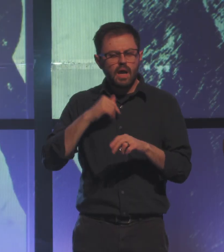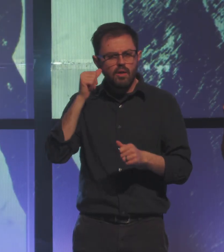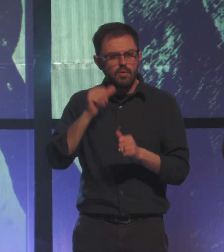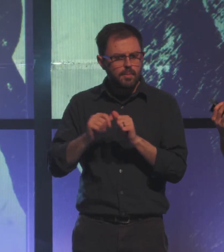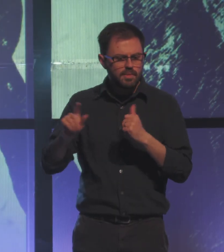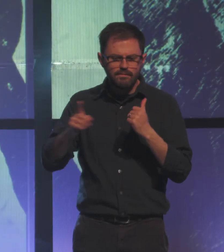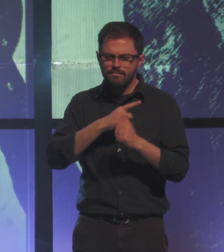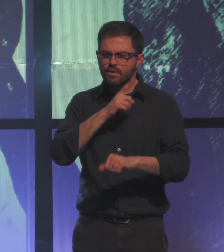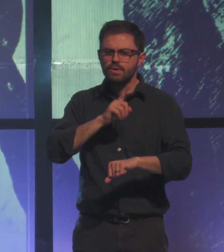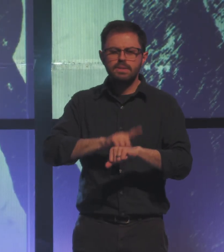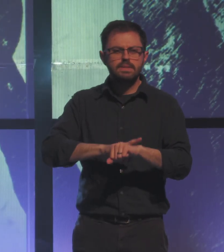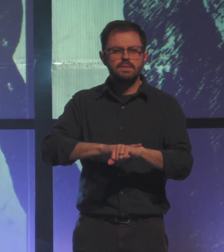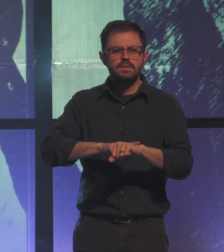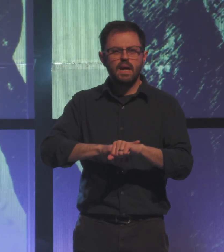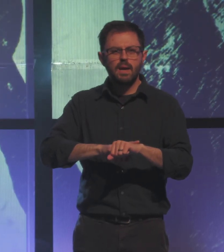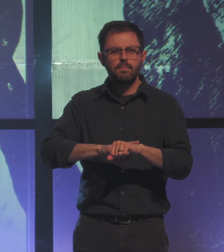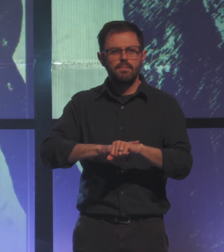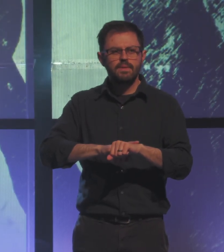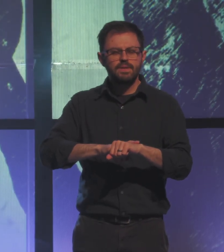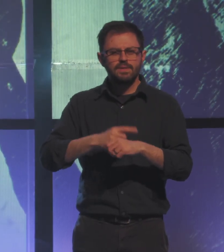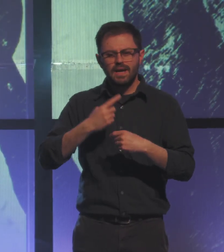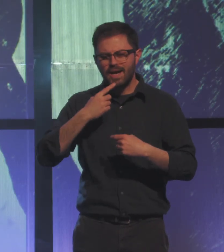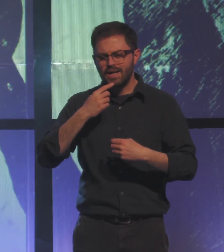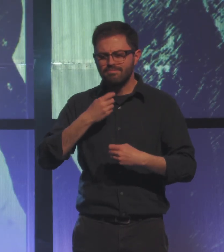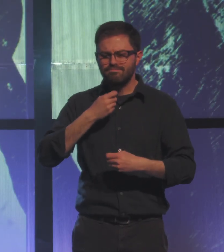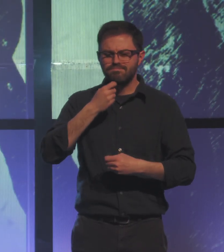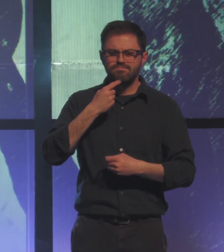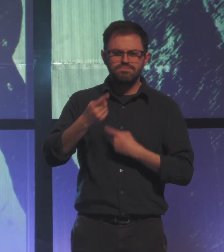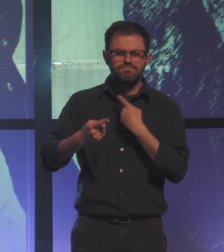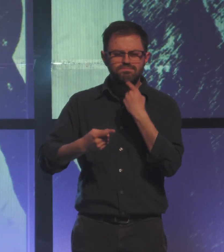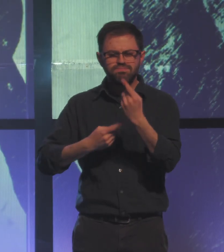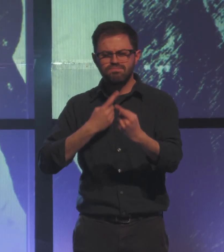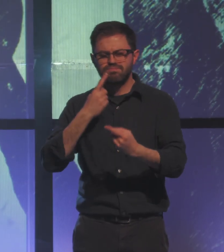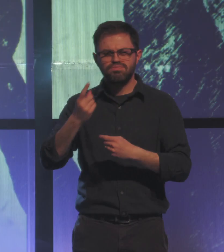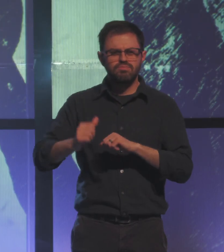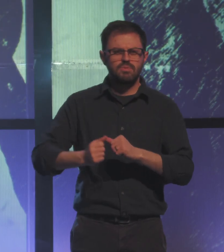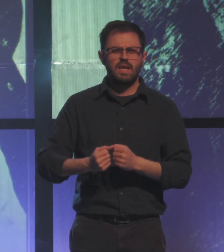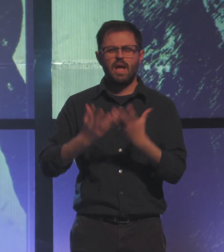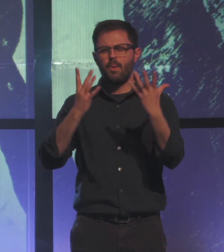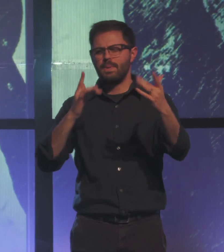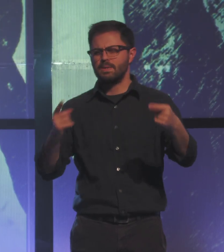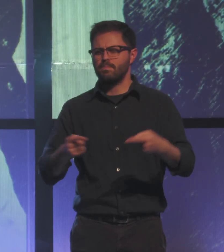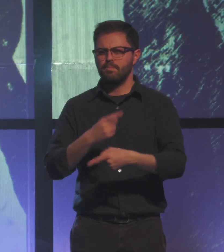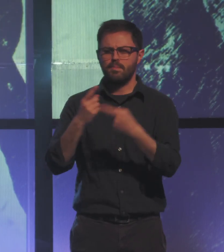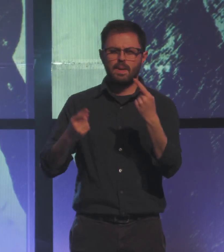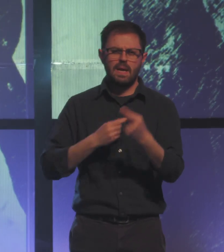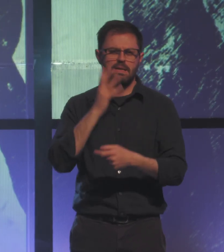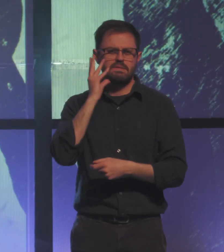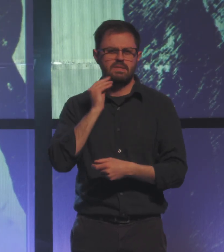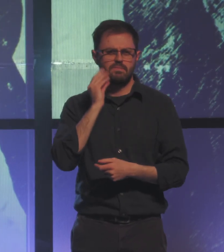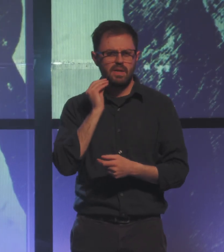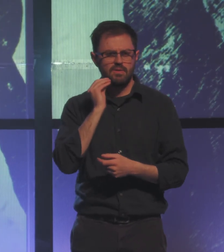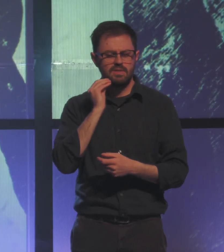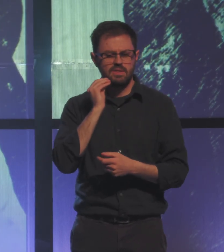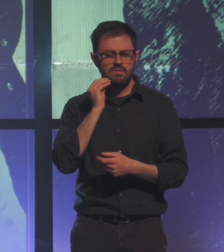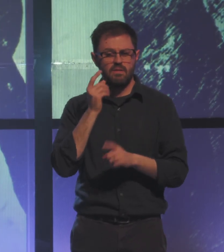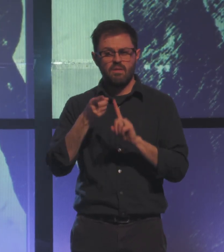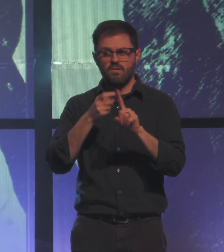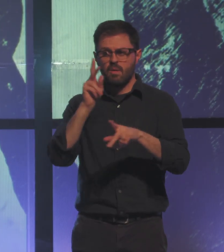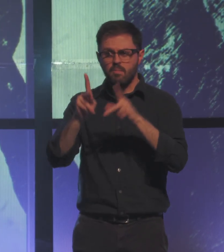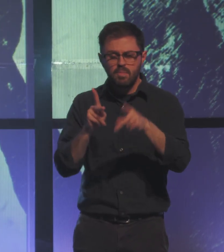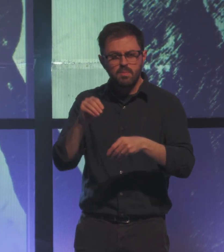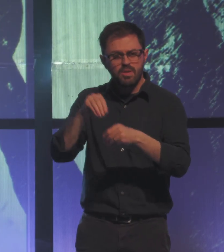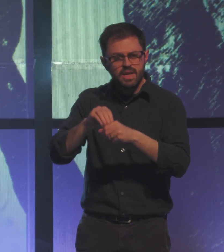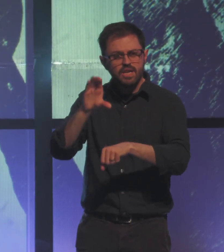I vocalized just how much pain I had from people in church. And I began to